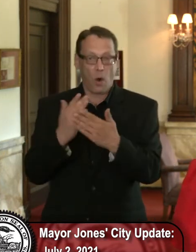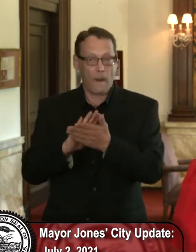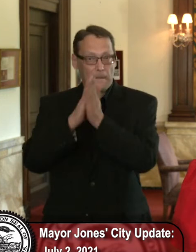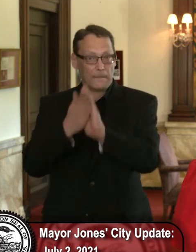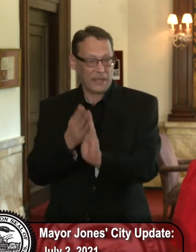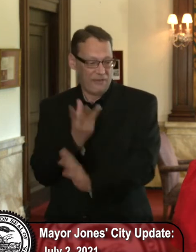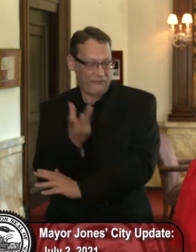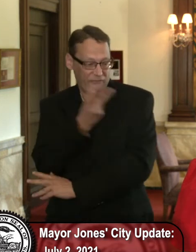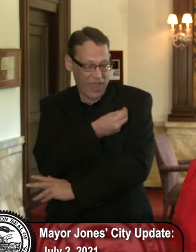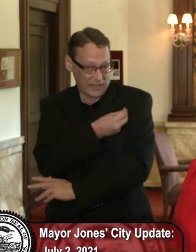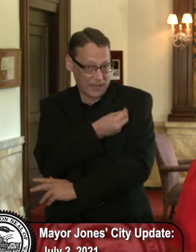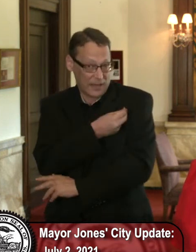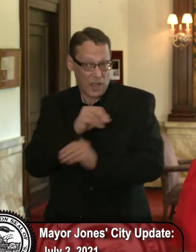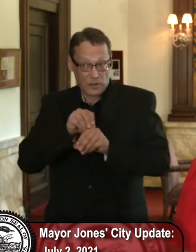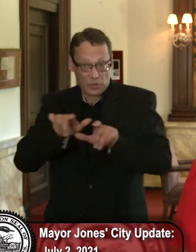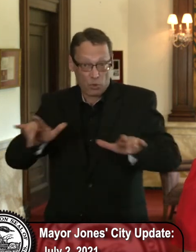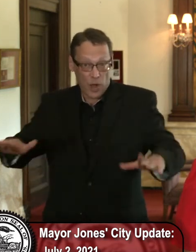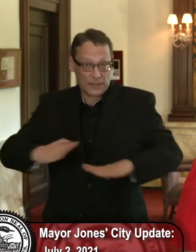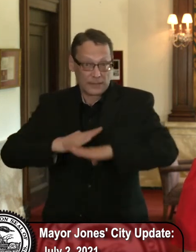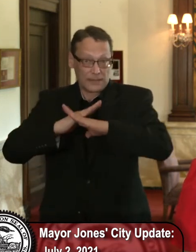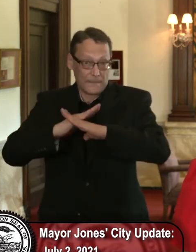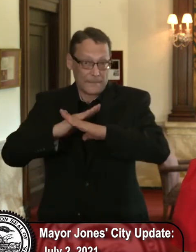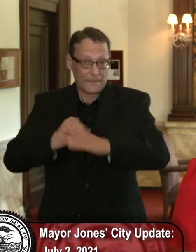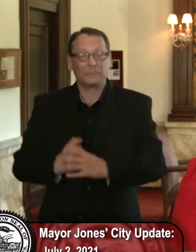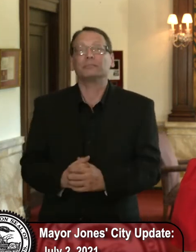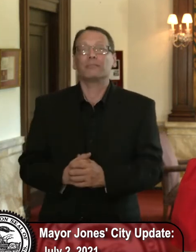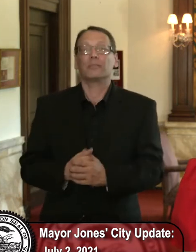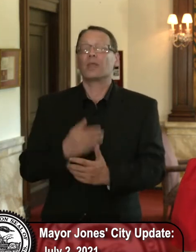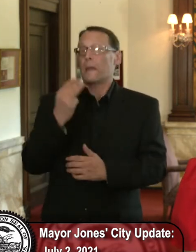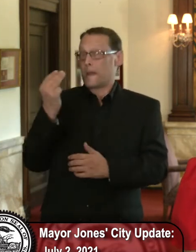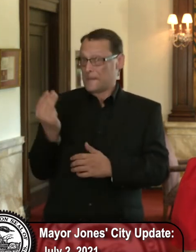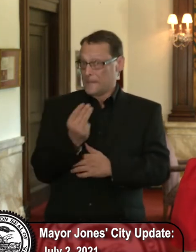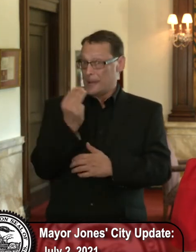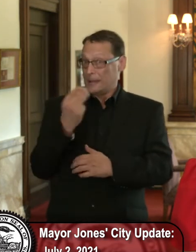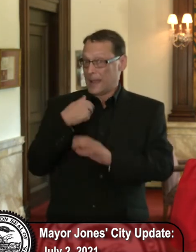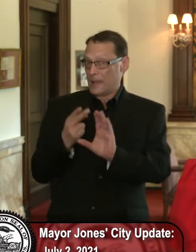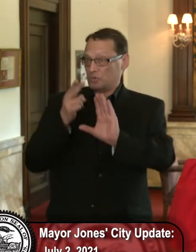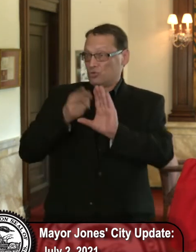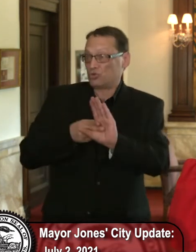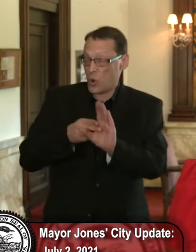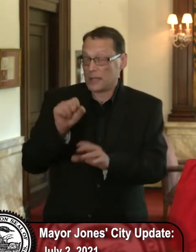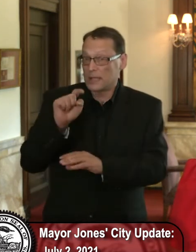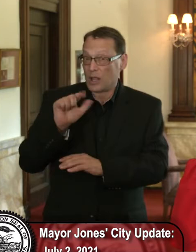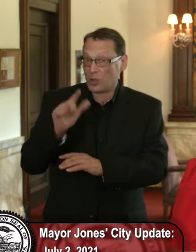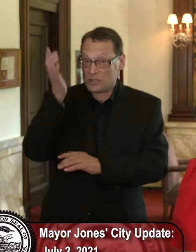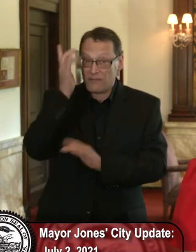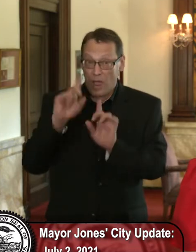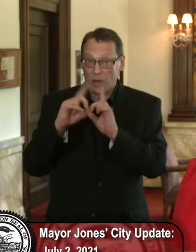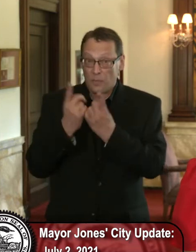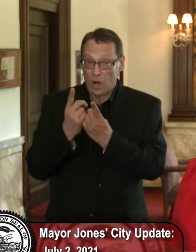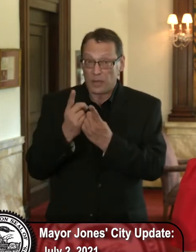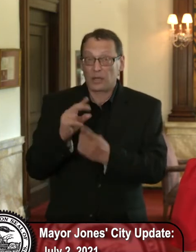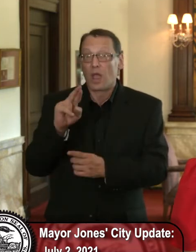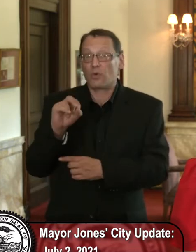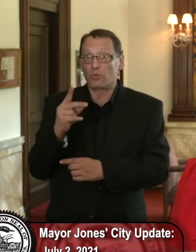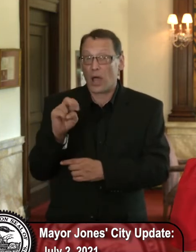the spread and protect each other. On Monday, I joined the St. Louis Fire Department in mourning firefighter Rodney Hurd, who